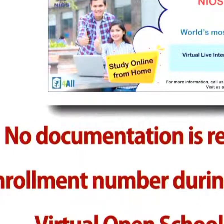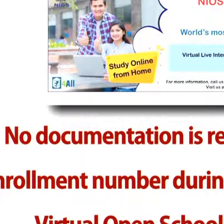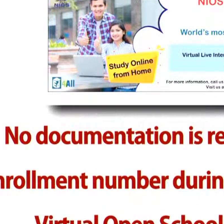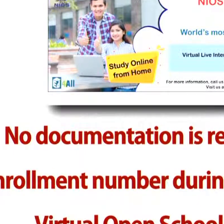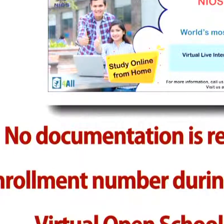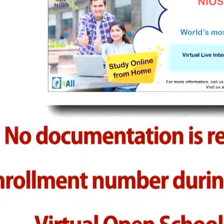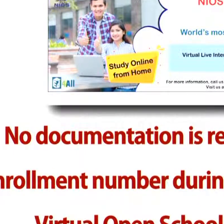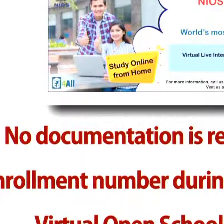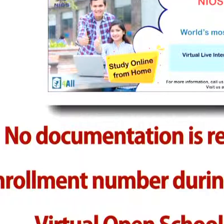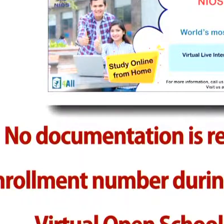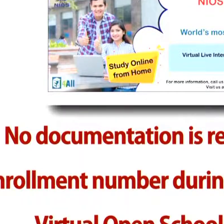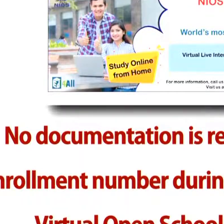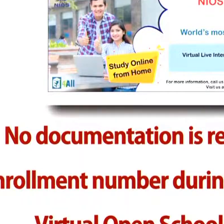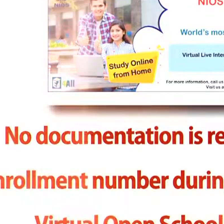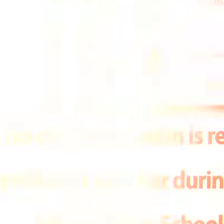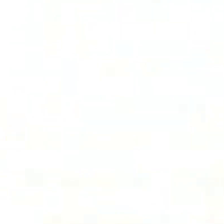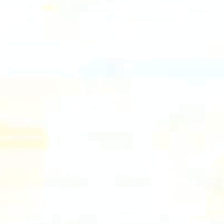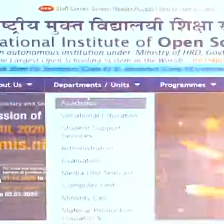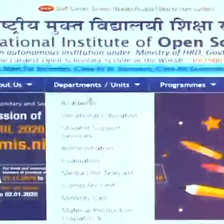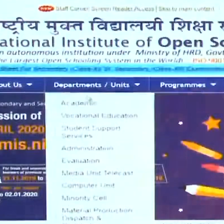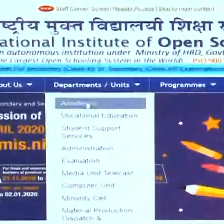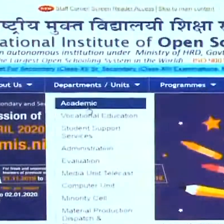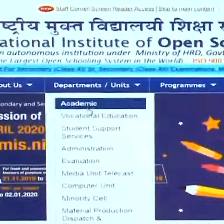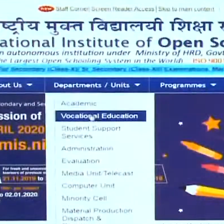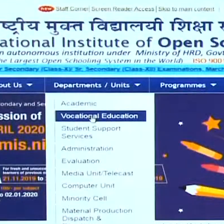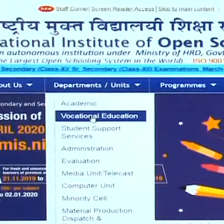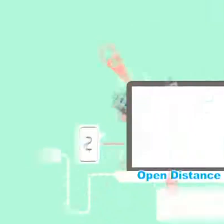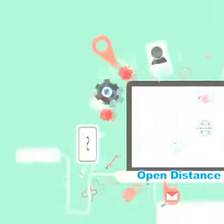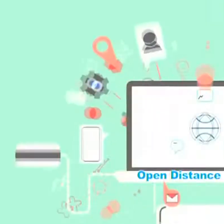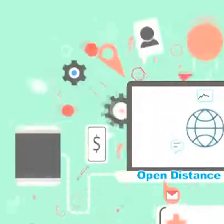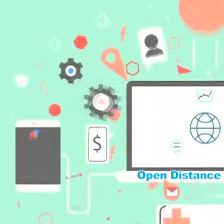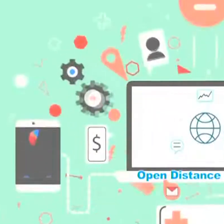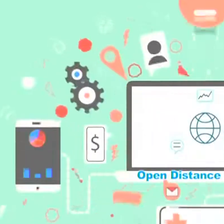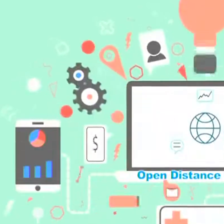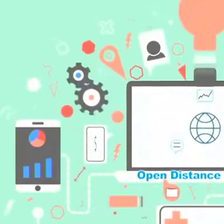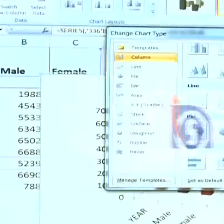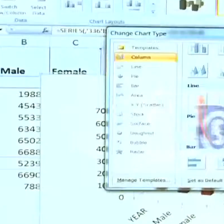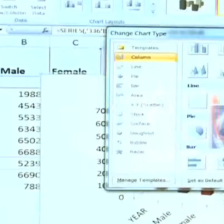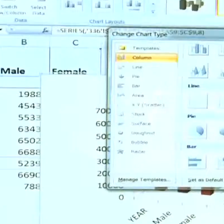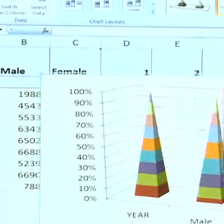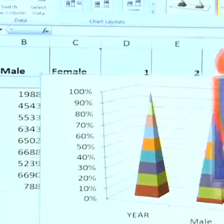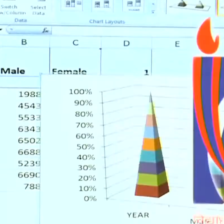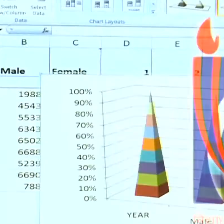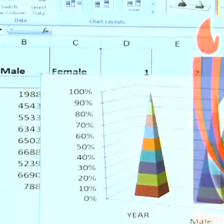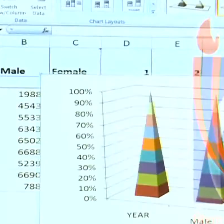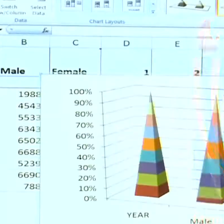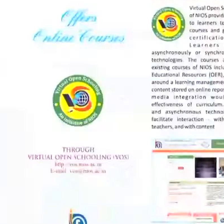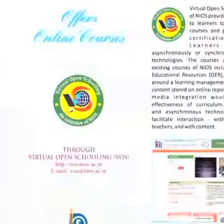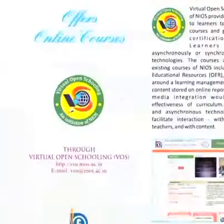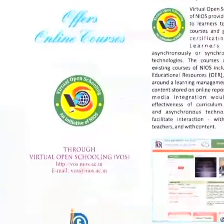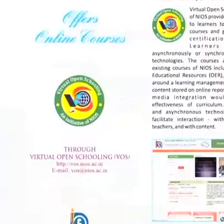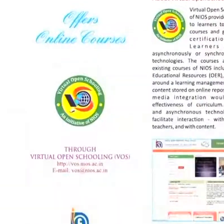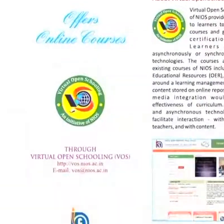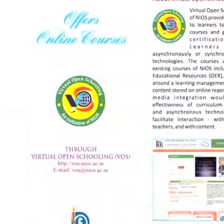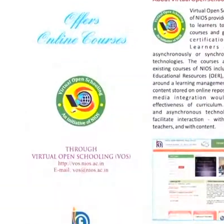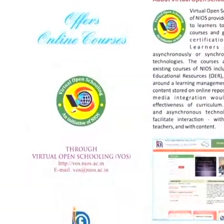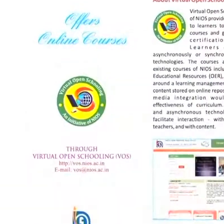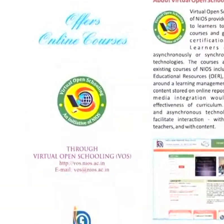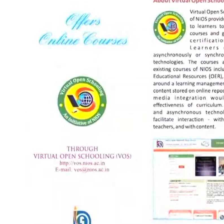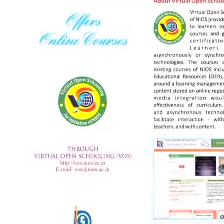platform. The innovative initiative of NIOS Virtual Open School will also be an incomparable step